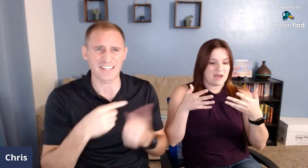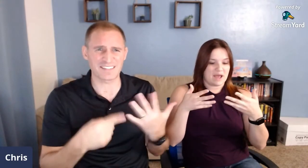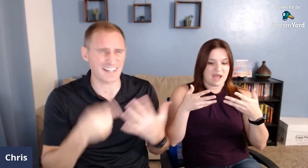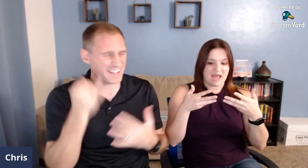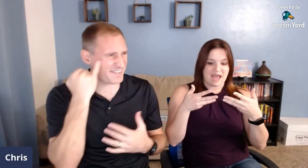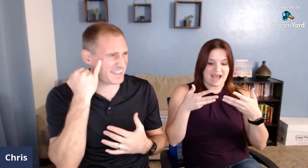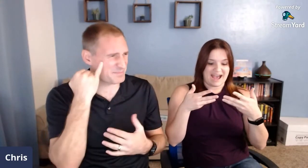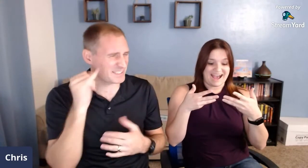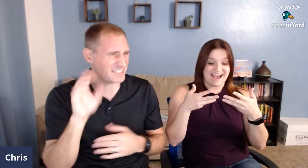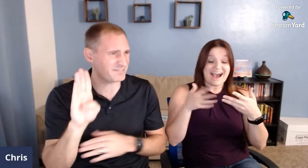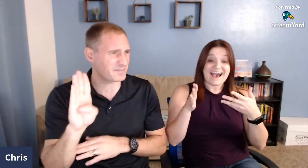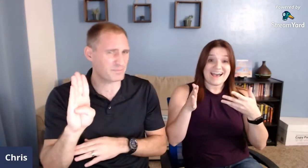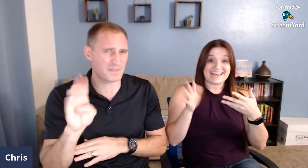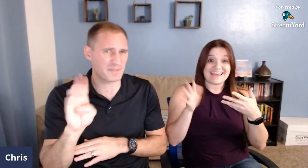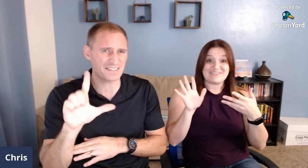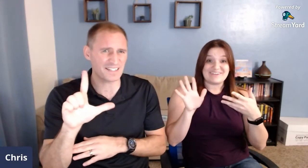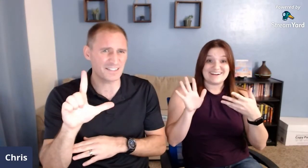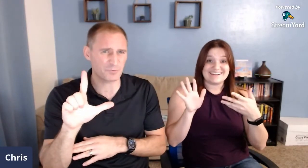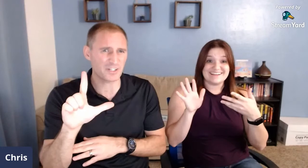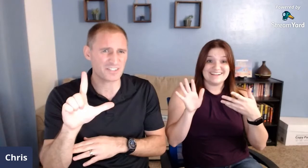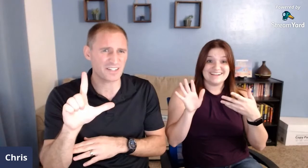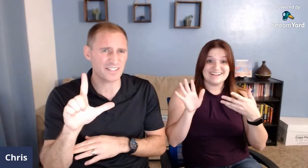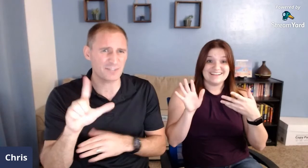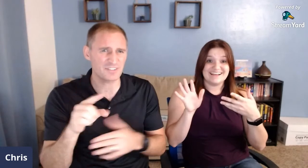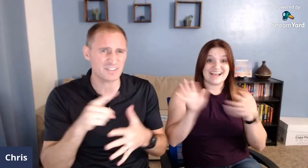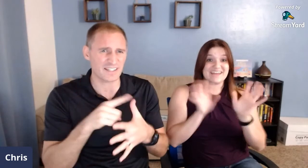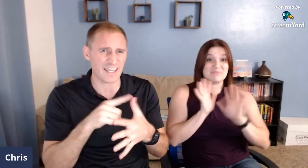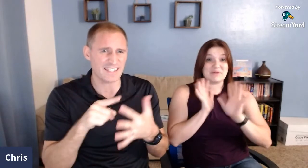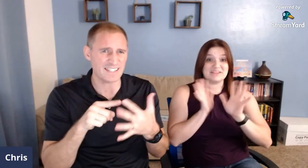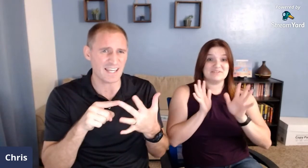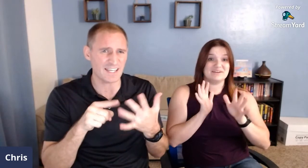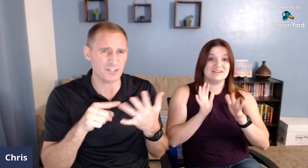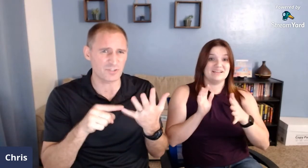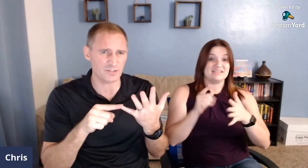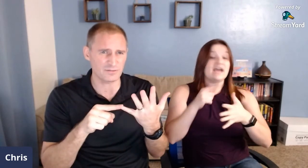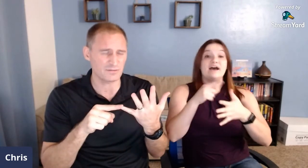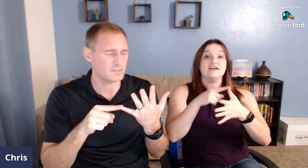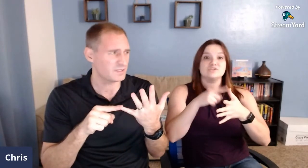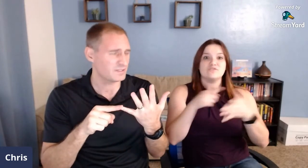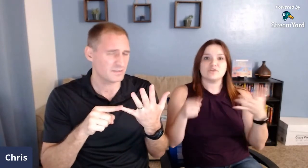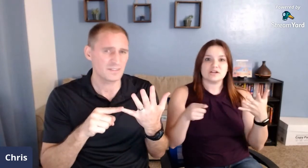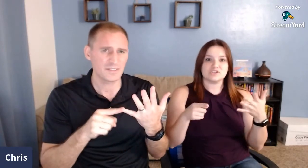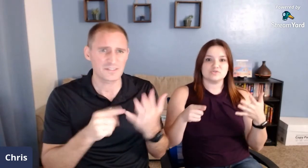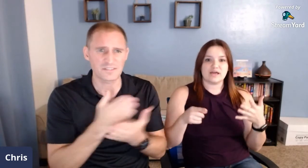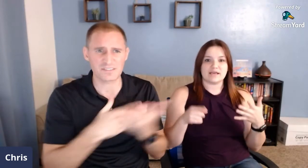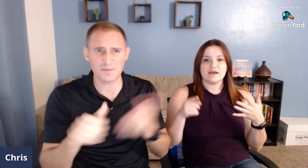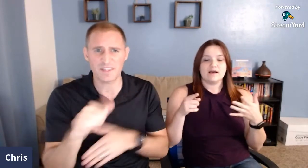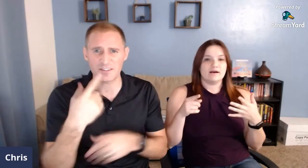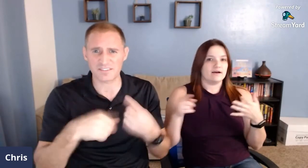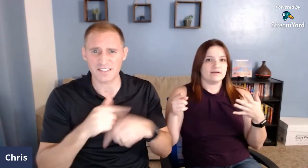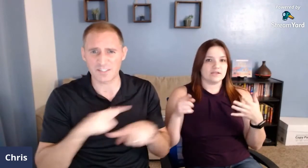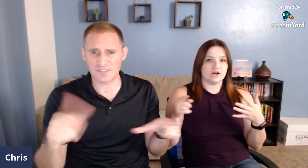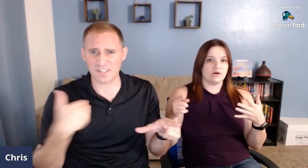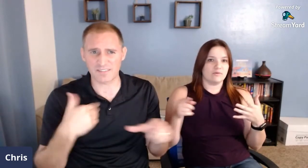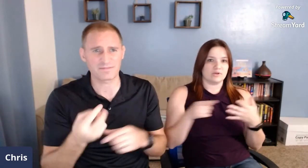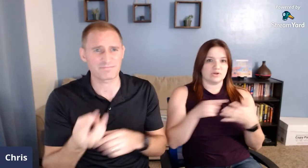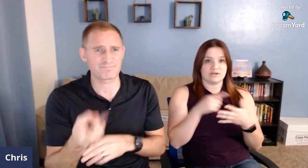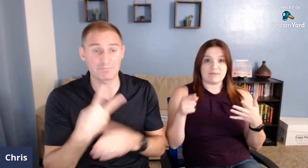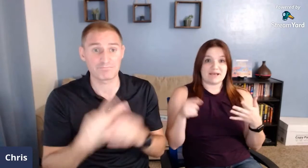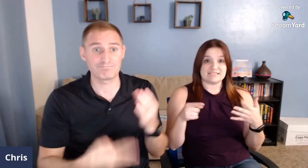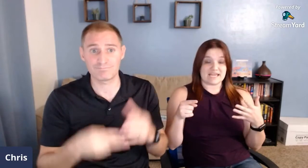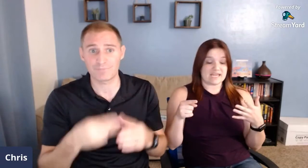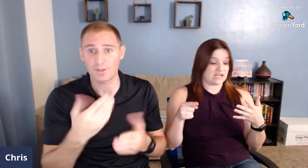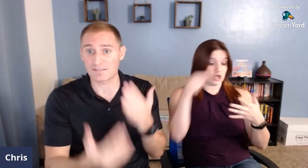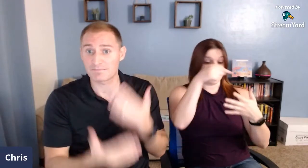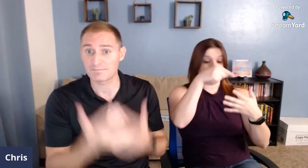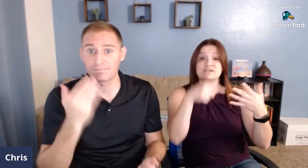both hands, and I believe BSL, British Sign Language, like AEIOU. Yeah. So if you're gonna do like some of the other sign languages have, your